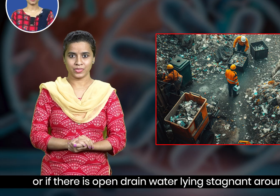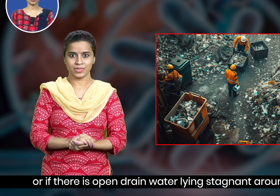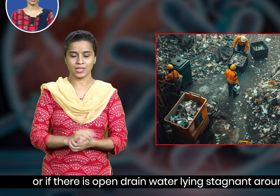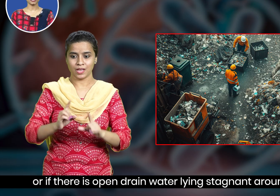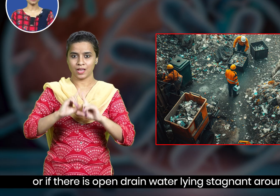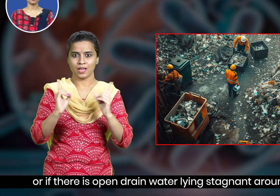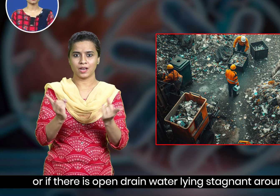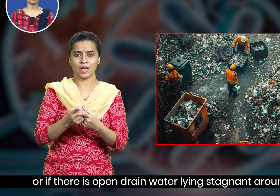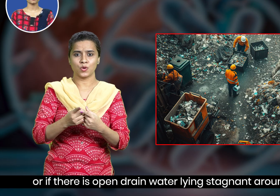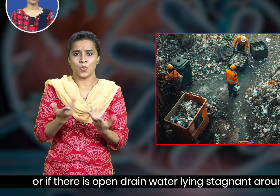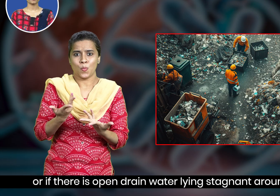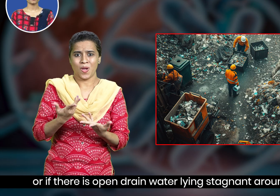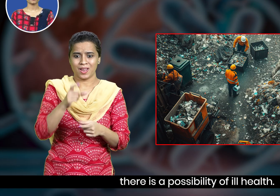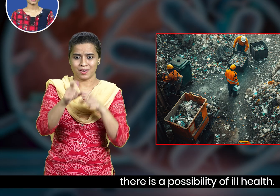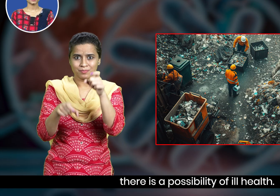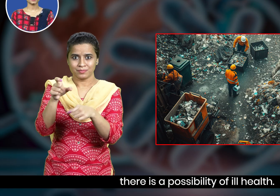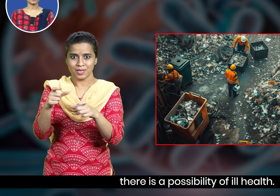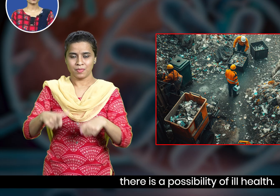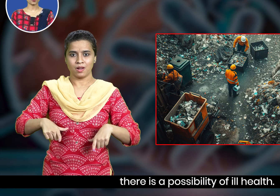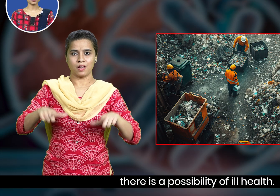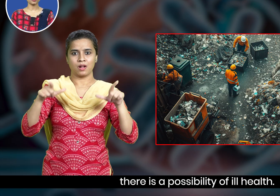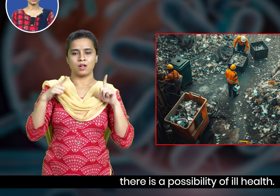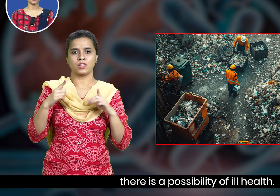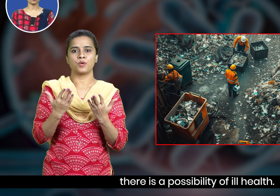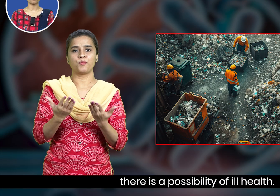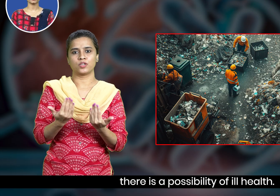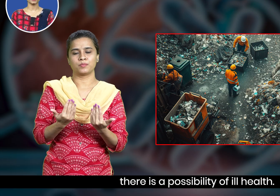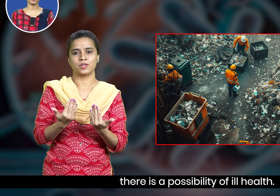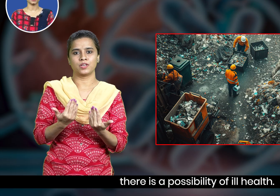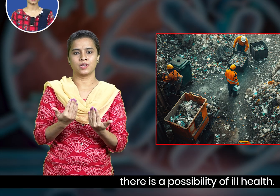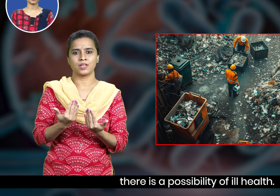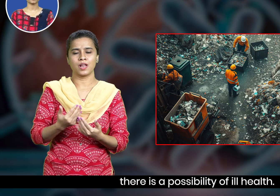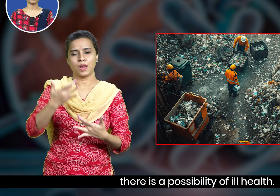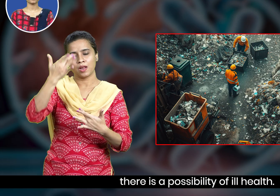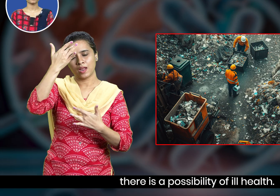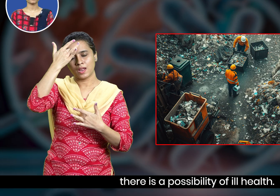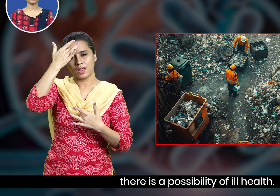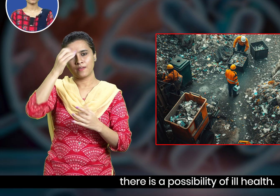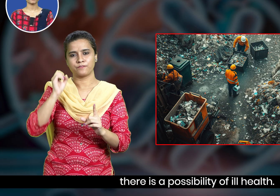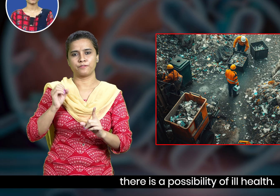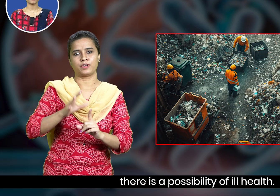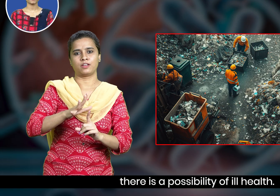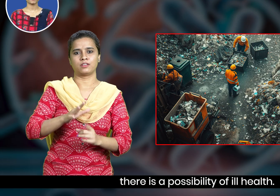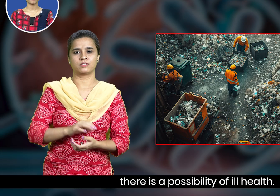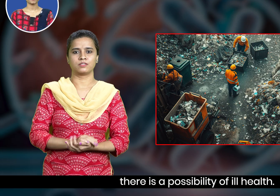around where we live, there is possibility of ill health.